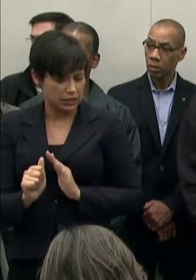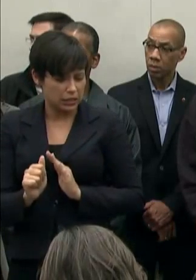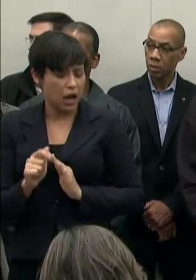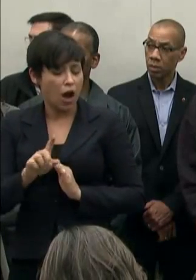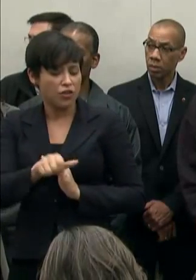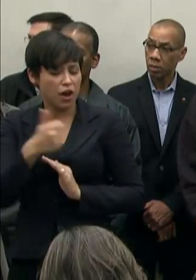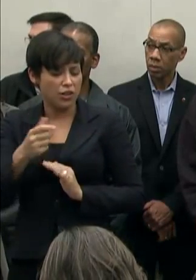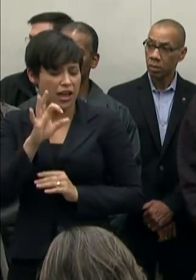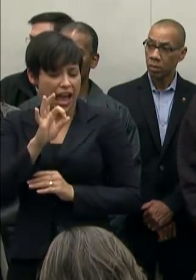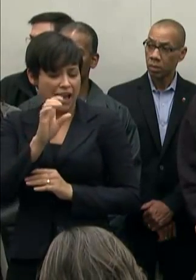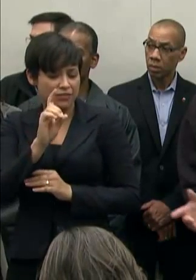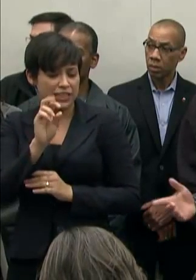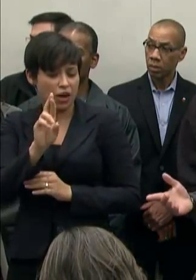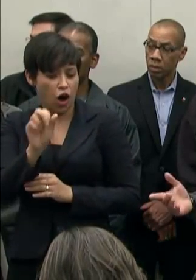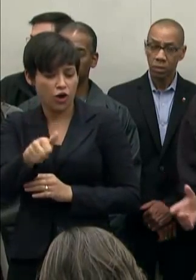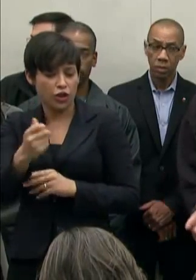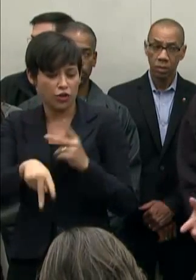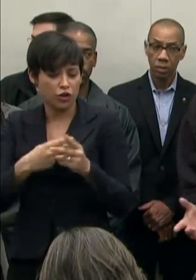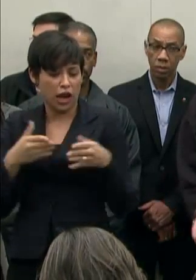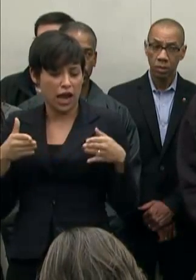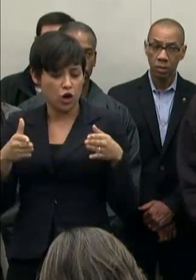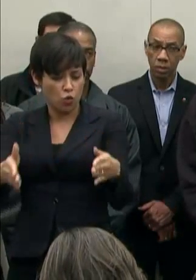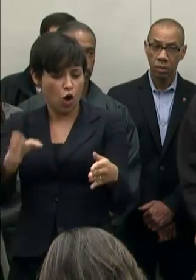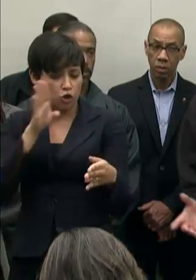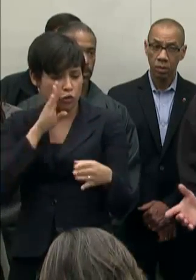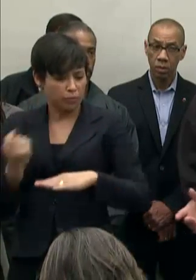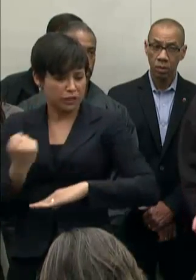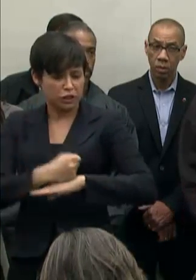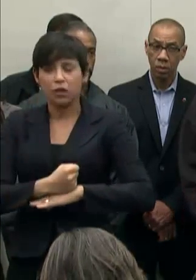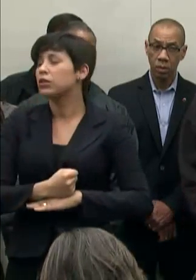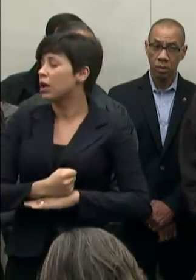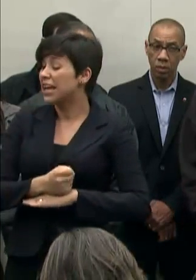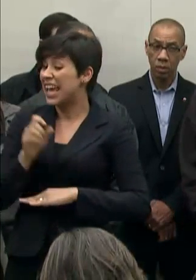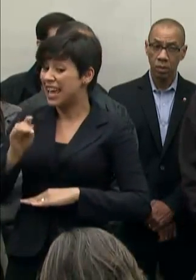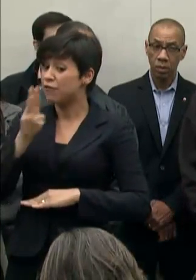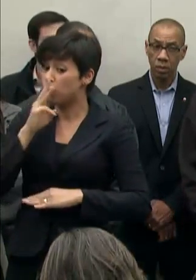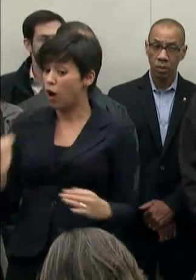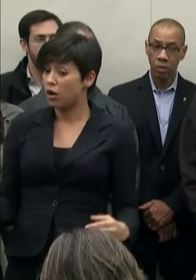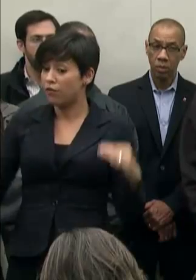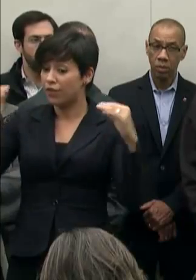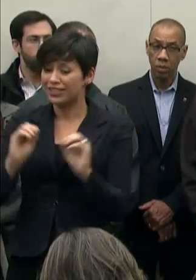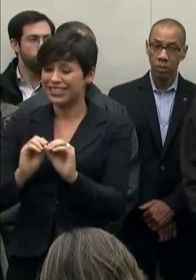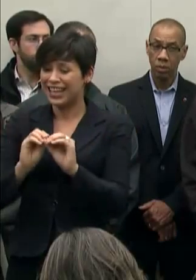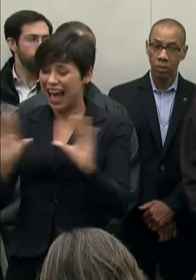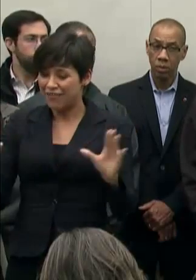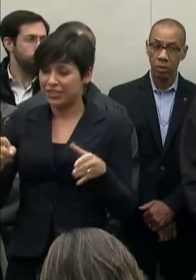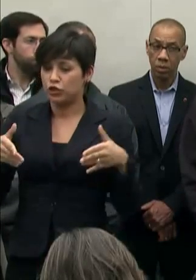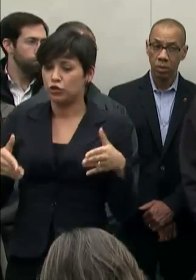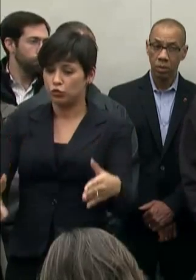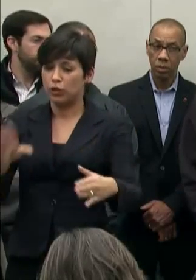other major... There's no reason to think if they get flooded, they will be closed, obviously, but